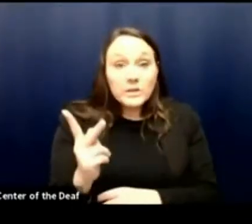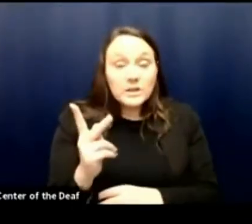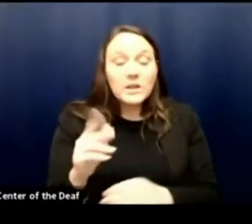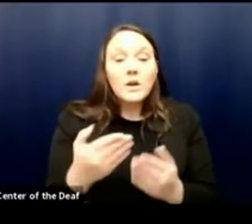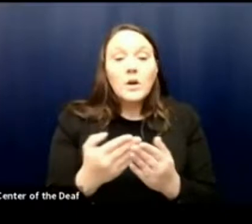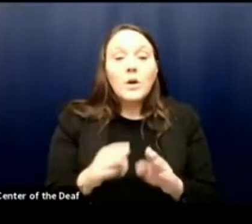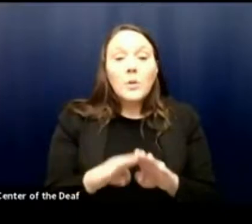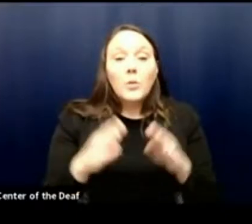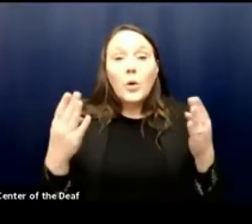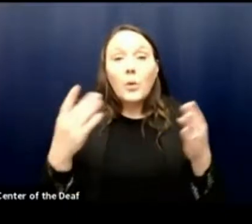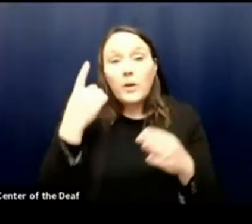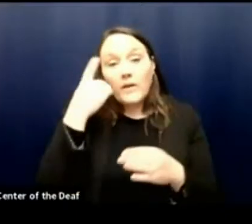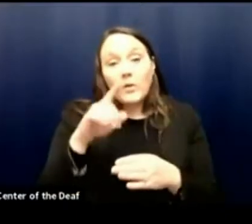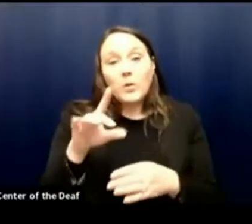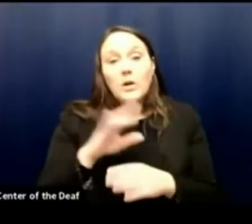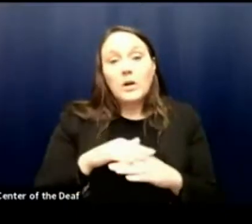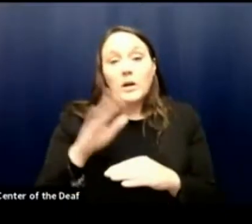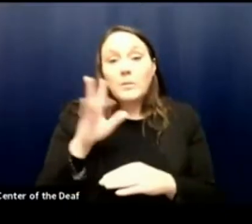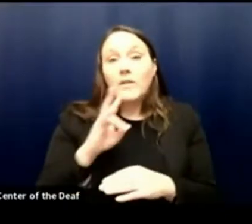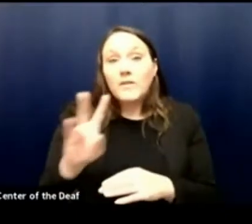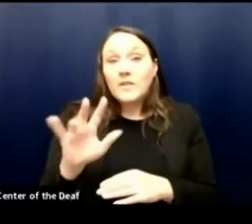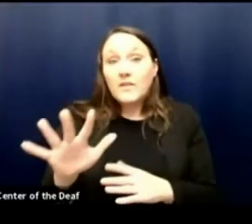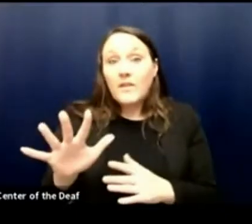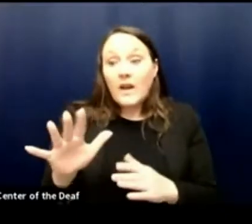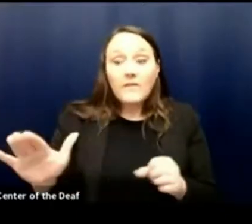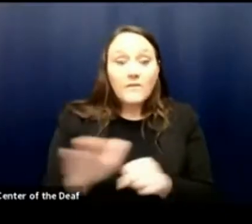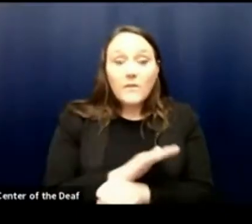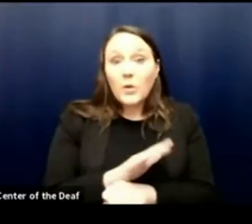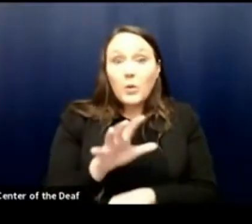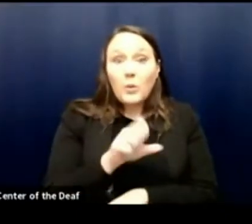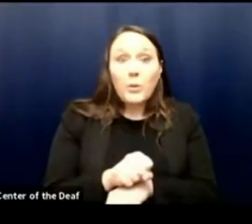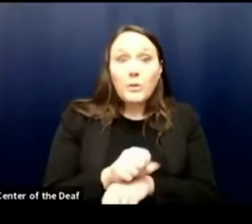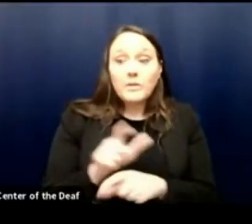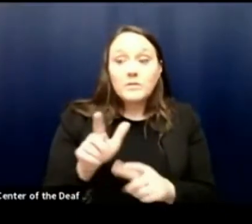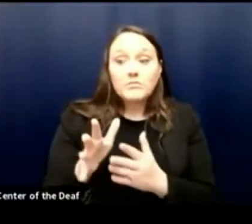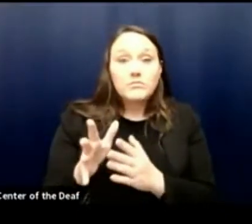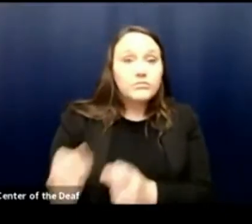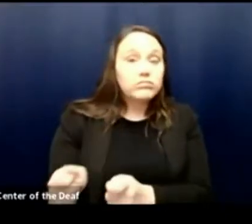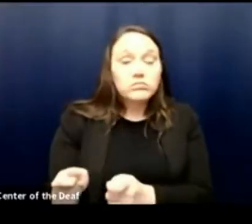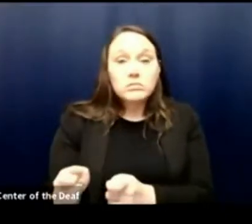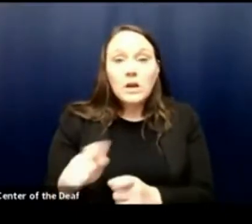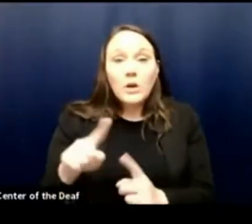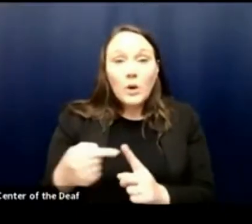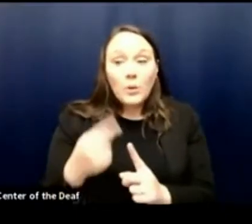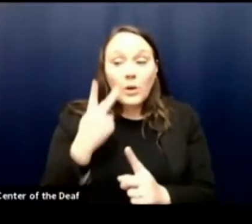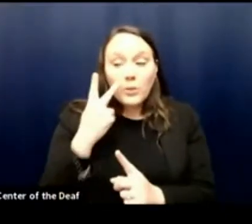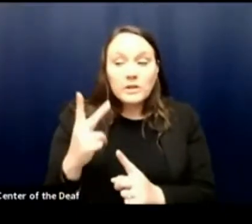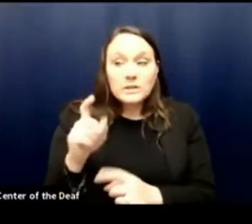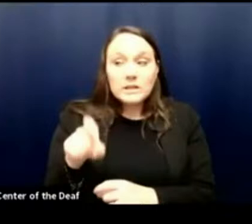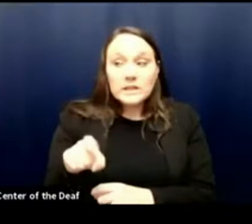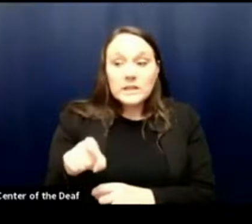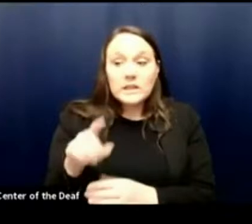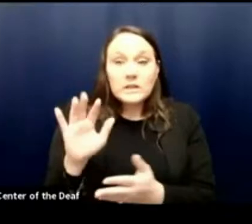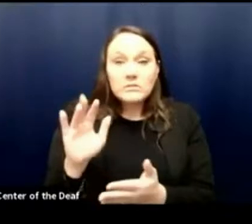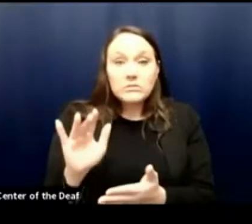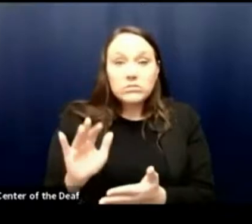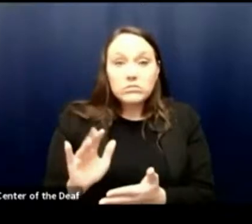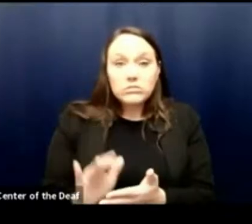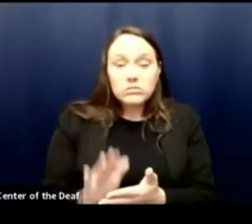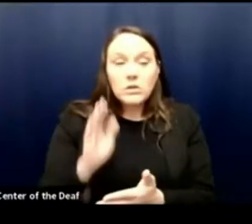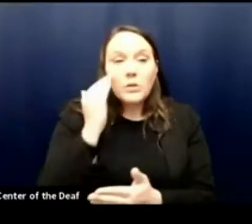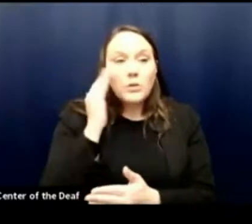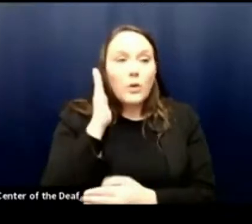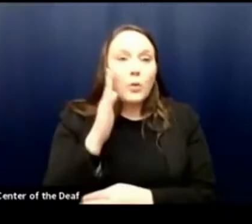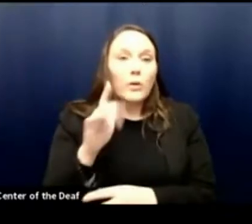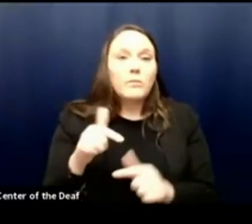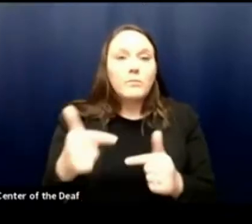75 and older. Right now, they fill up like that. And when we see that demand going down, we'll know it's time to open up to the 70 and olders.